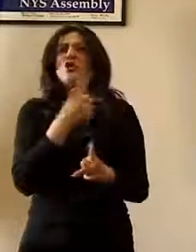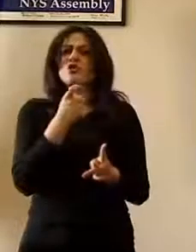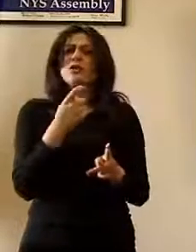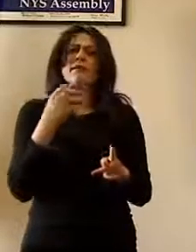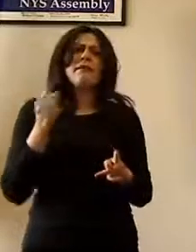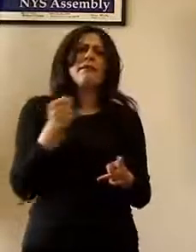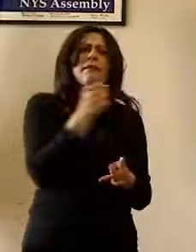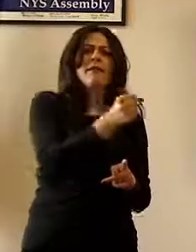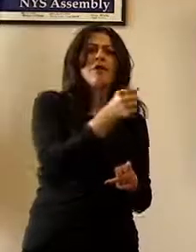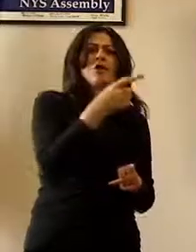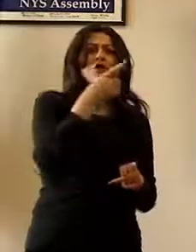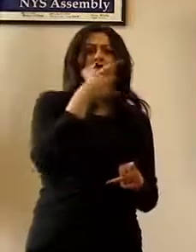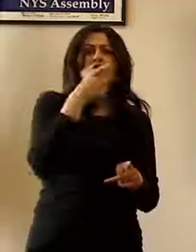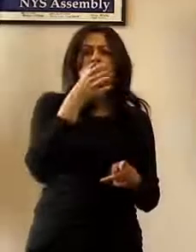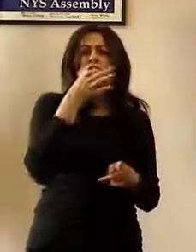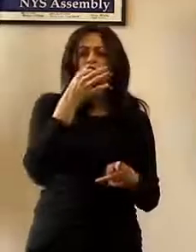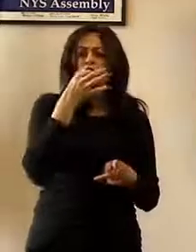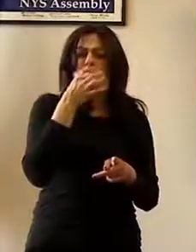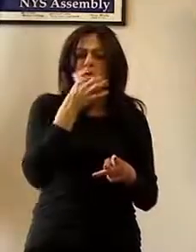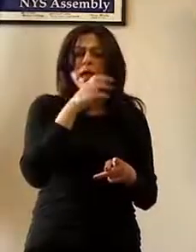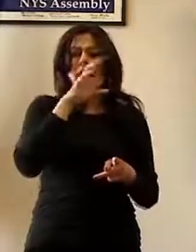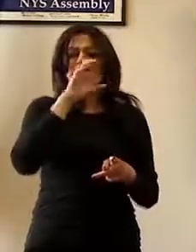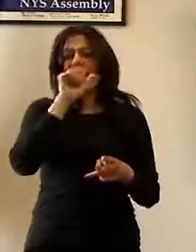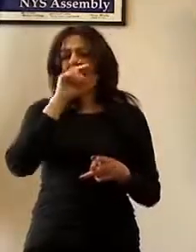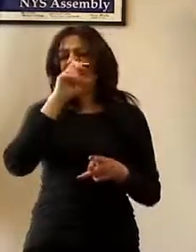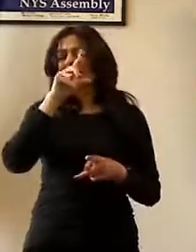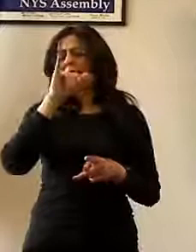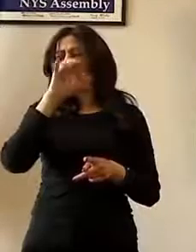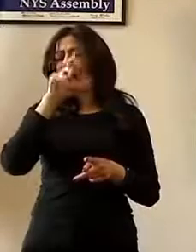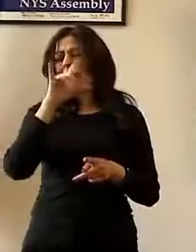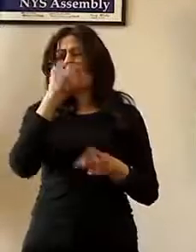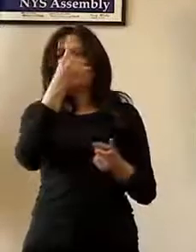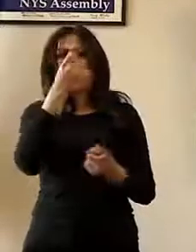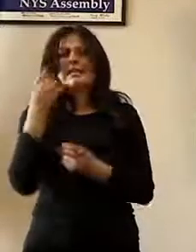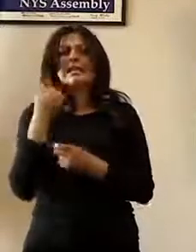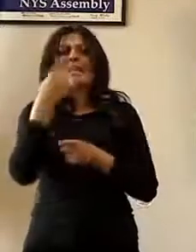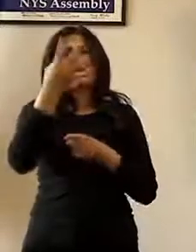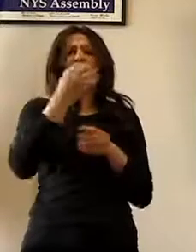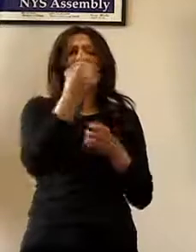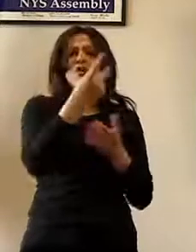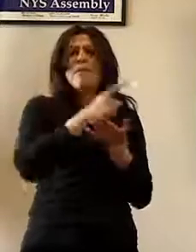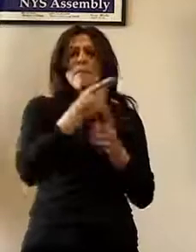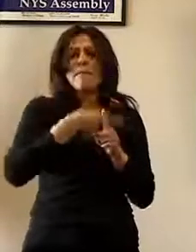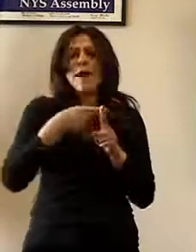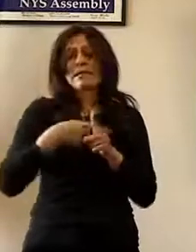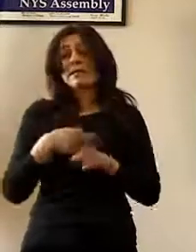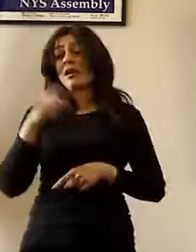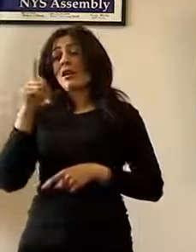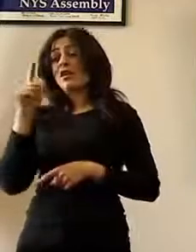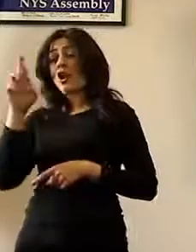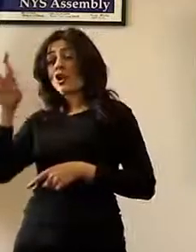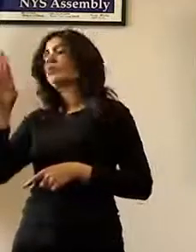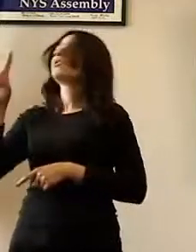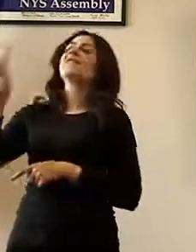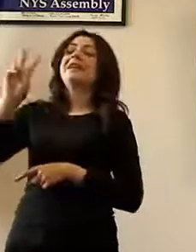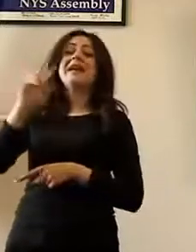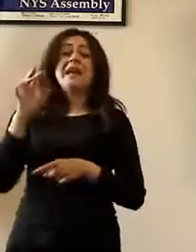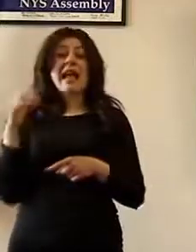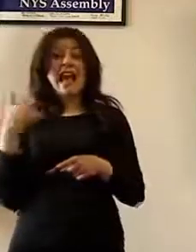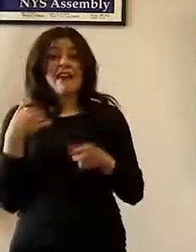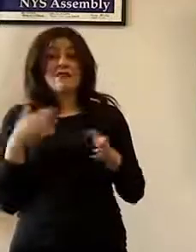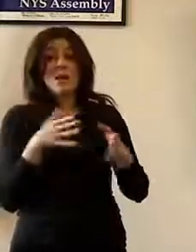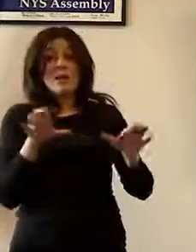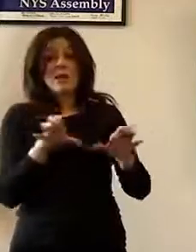months? What's the relationship between that? Currently, there is no utility in doing that.